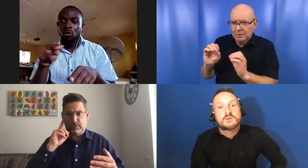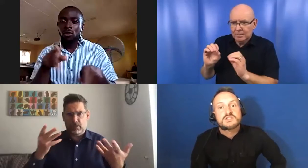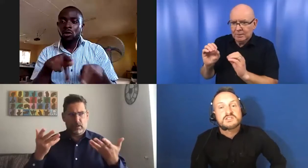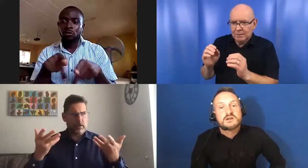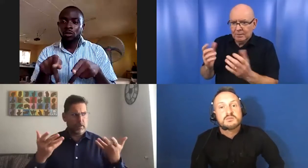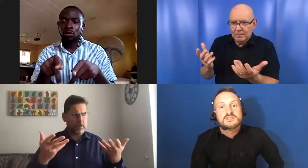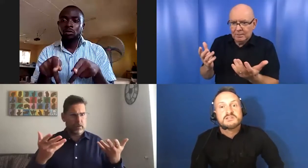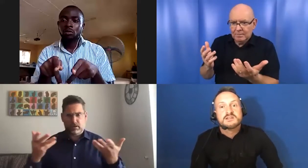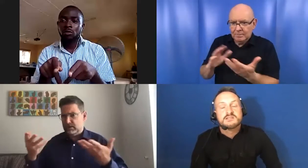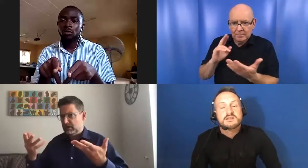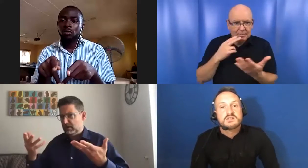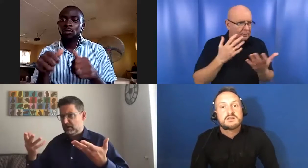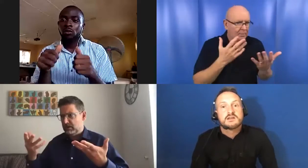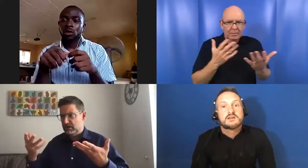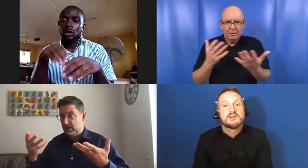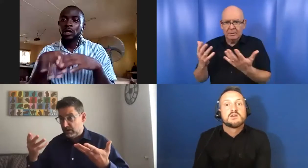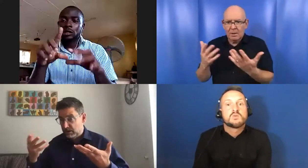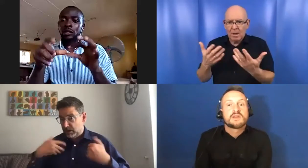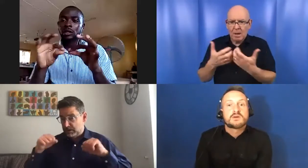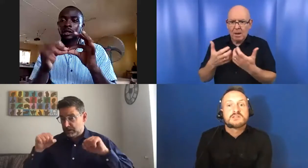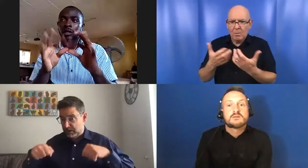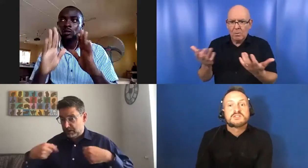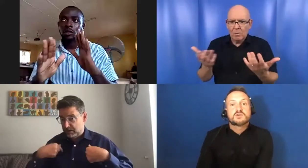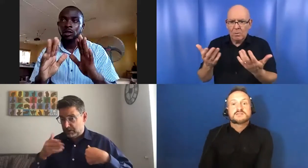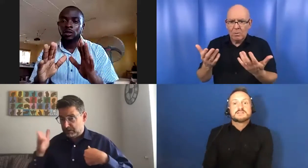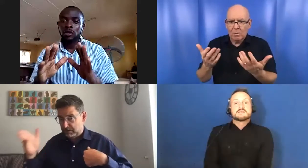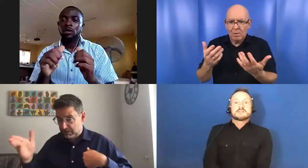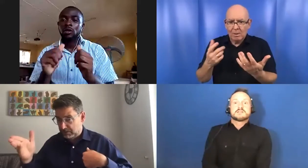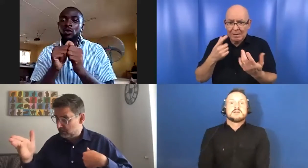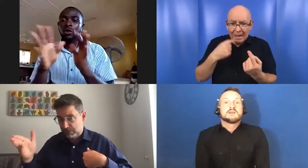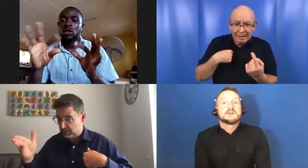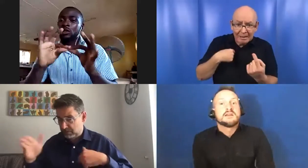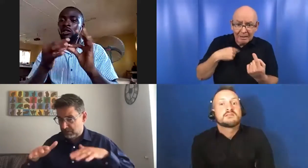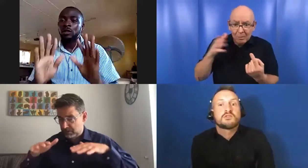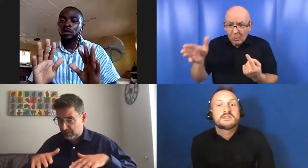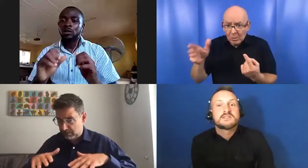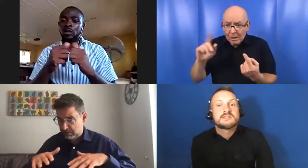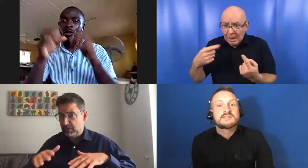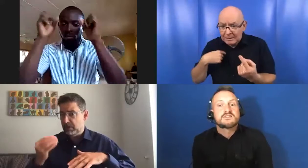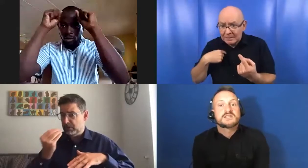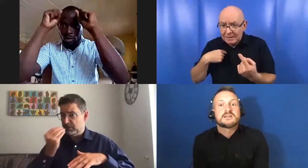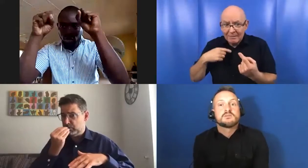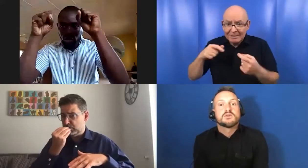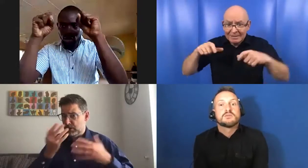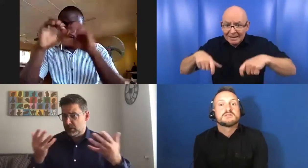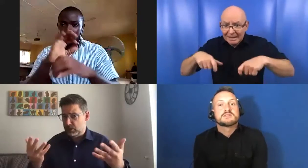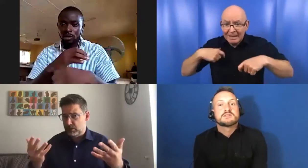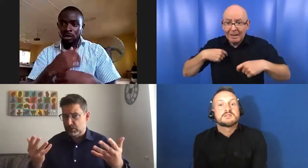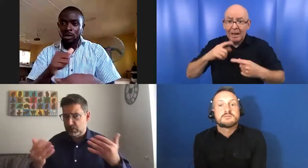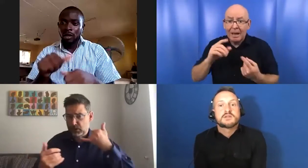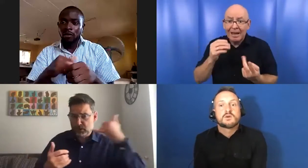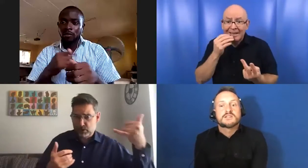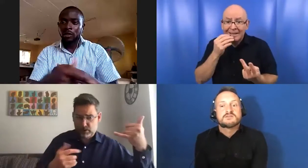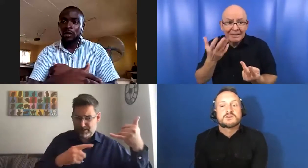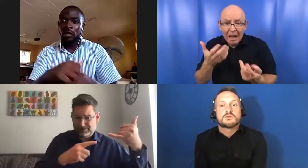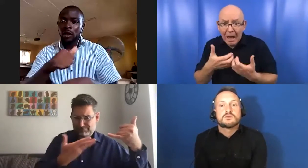sign language interpreters and such like. Without interpreters present, it's created these everyday appointments. Cattle